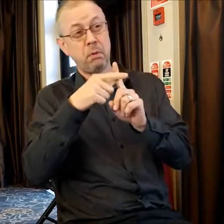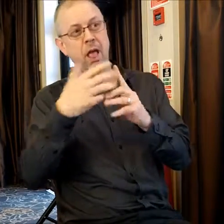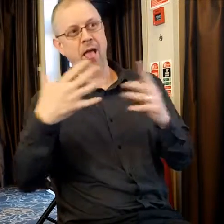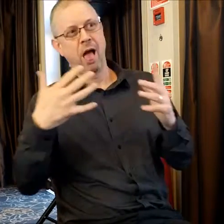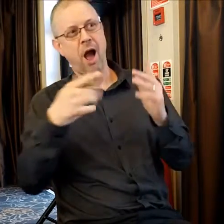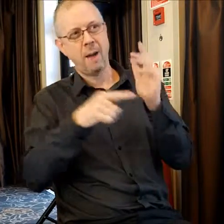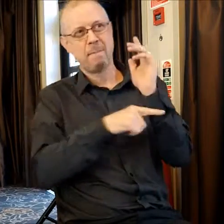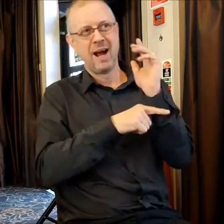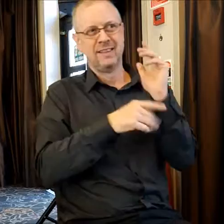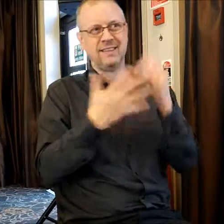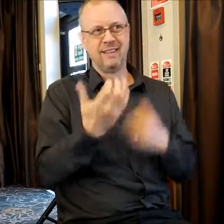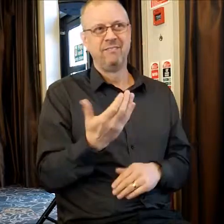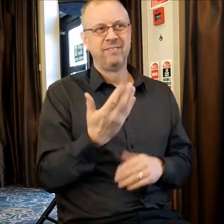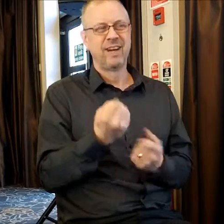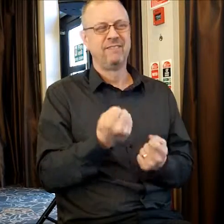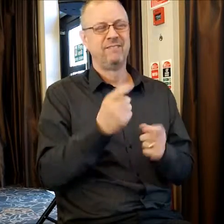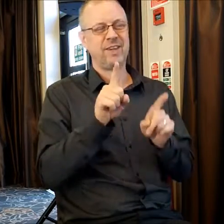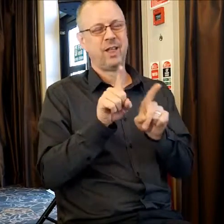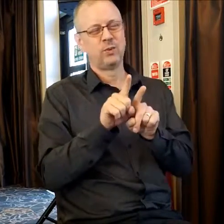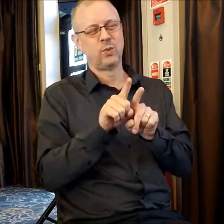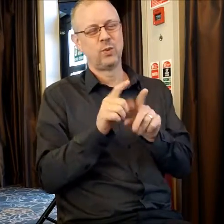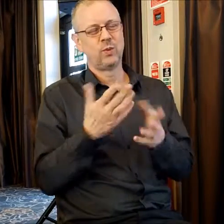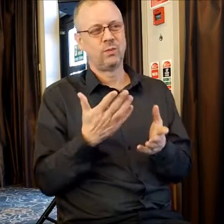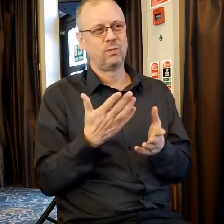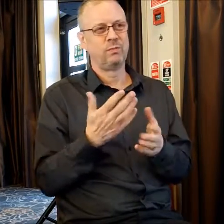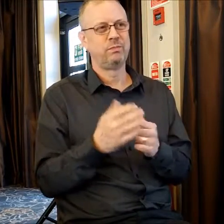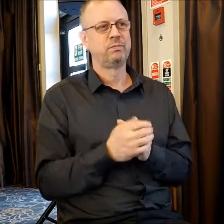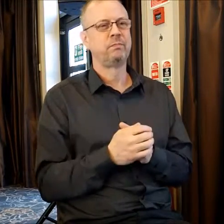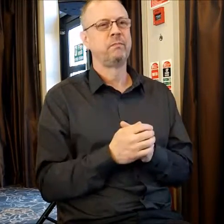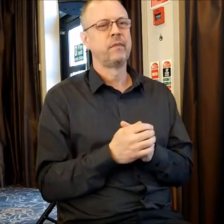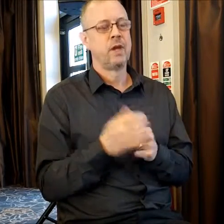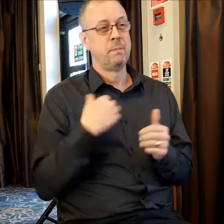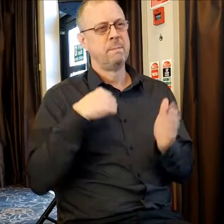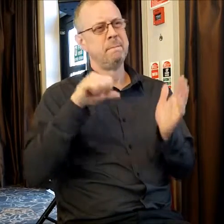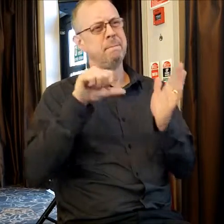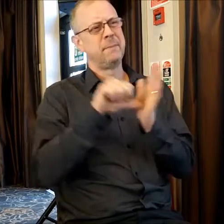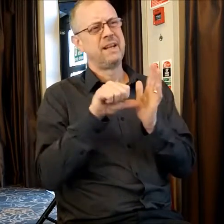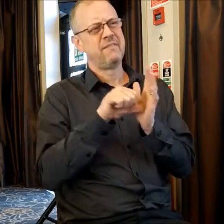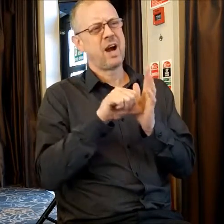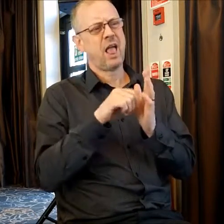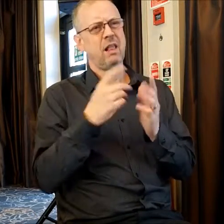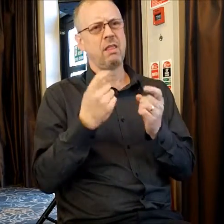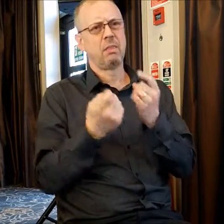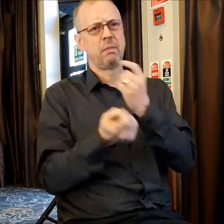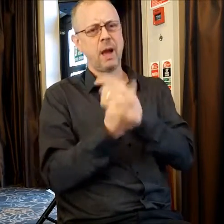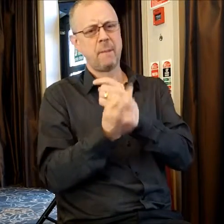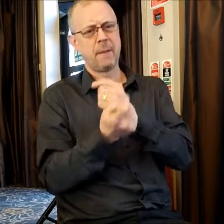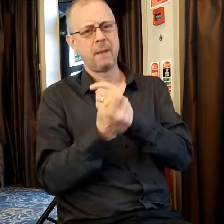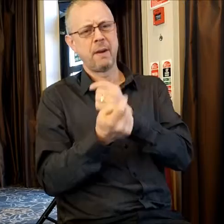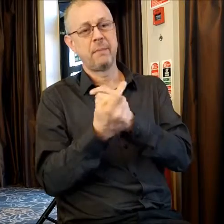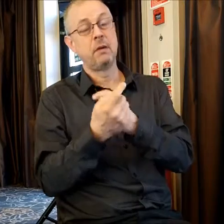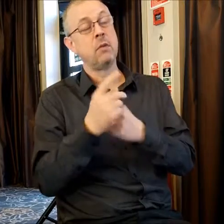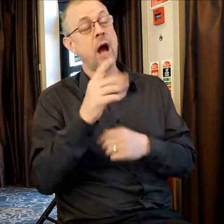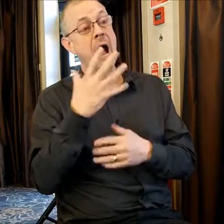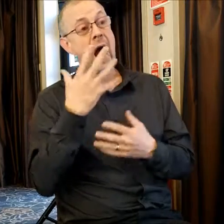to share with you is some of the difficult situations we've faced, but some of the positives that have come from that.